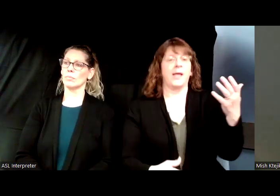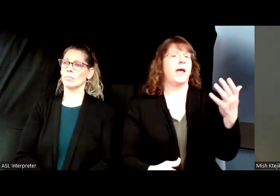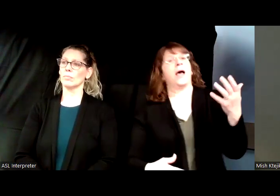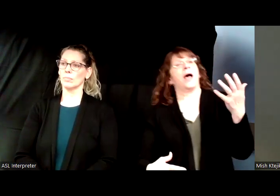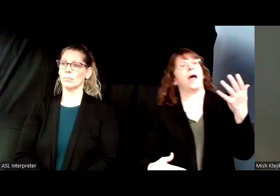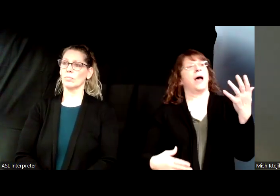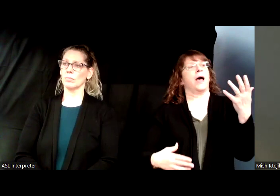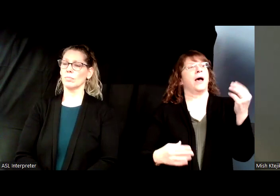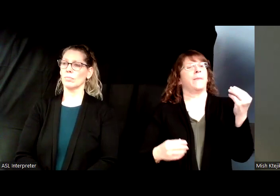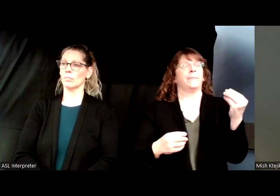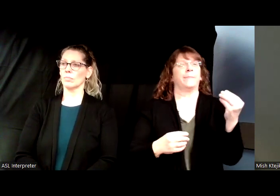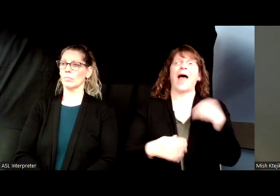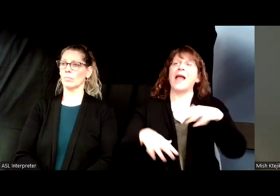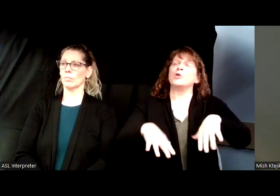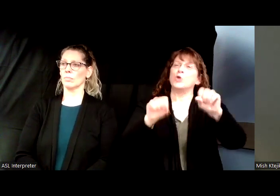Tammy here.